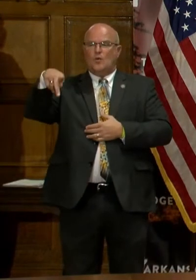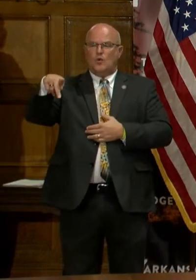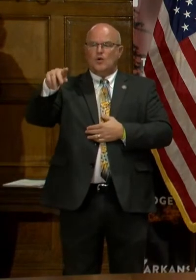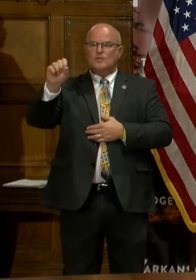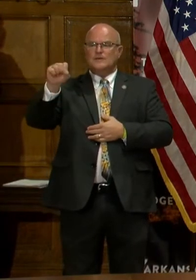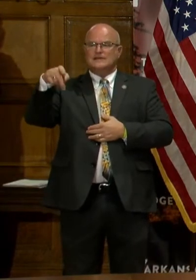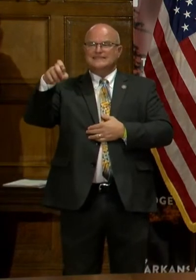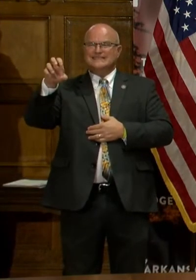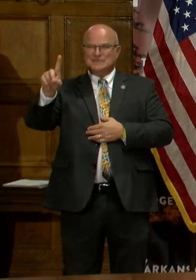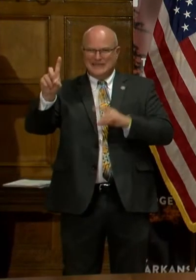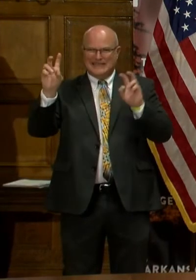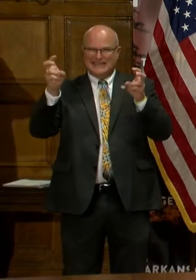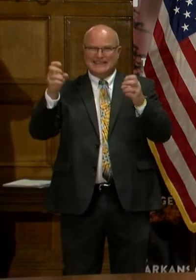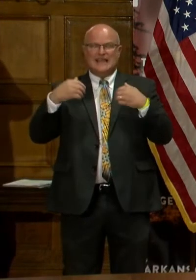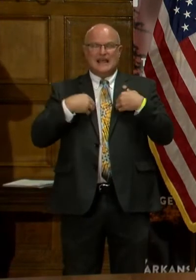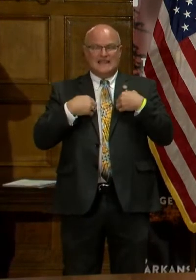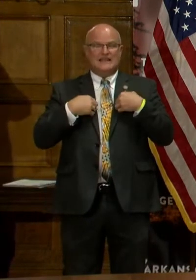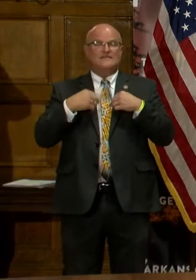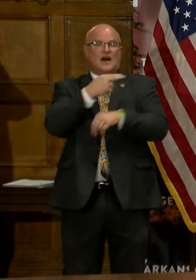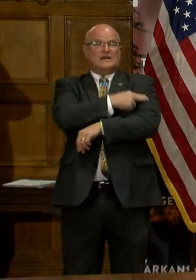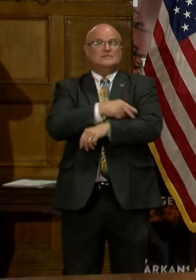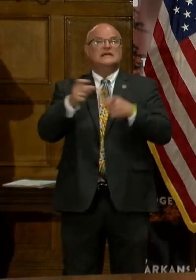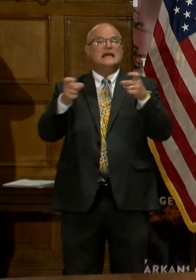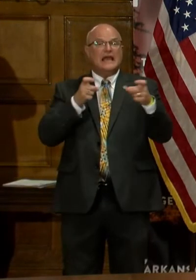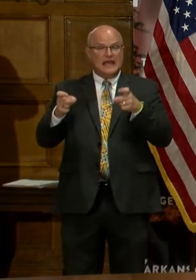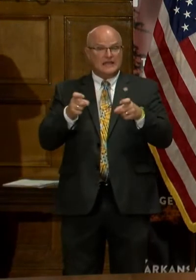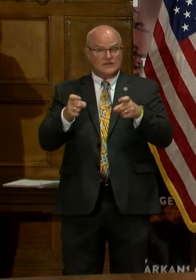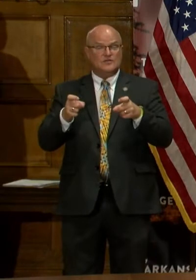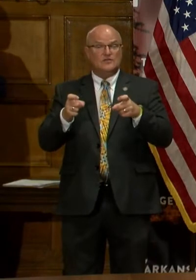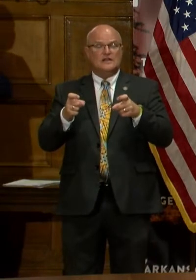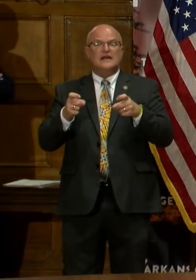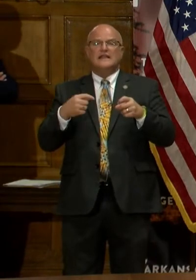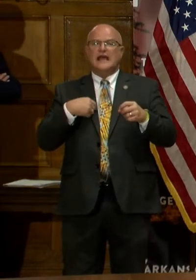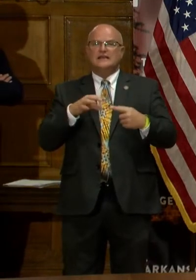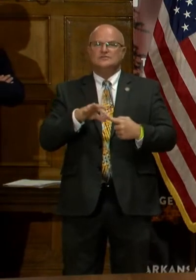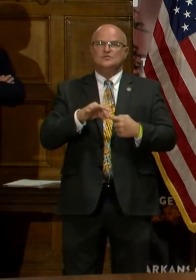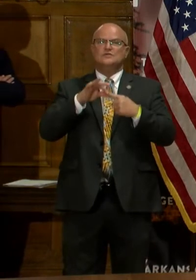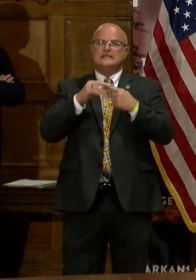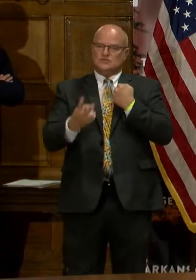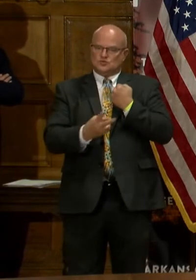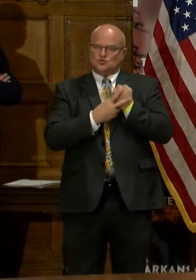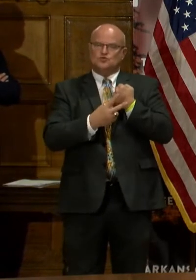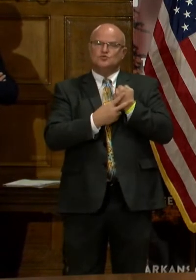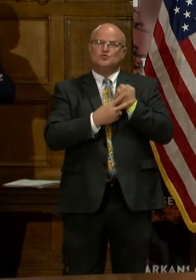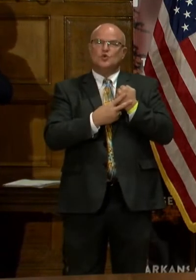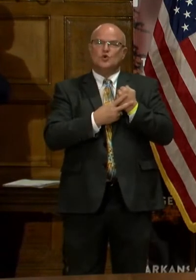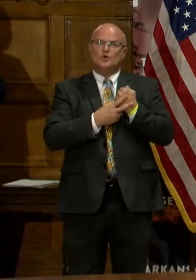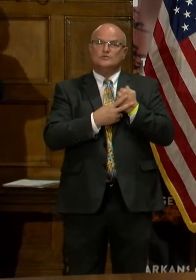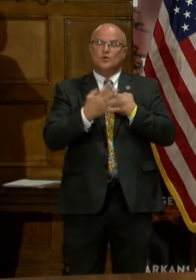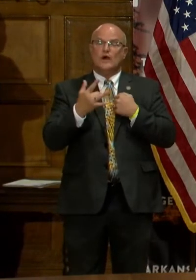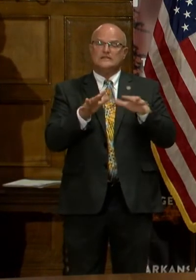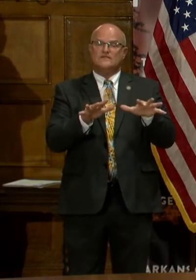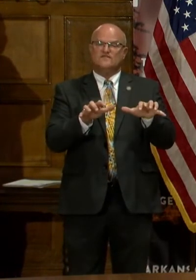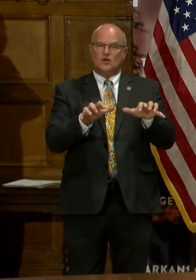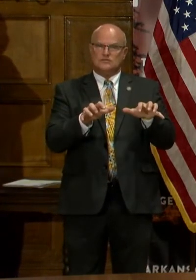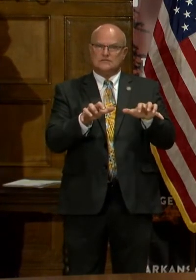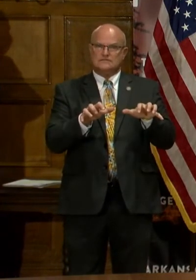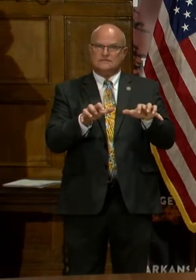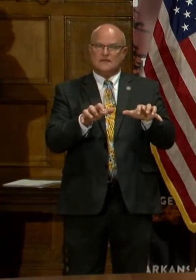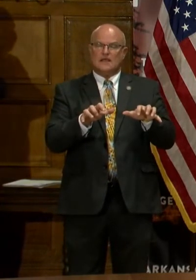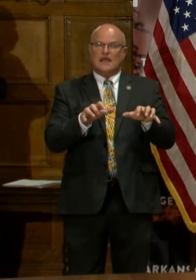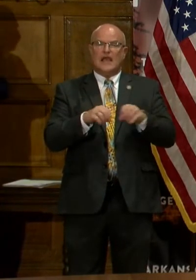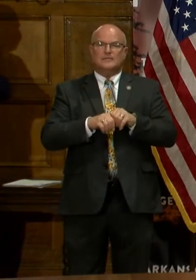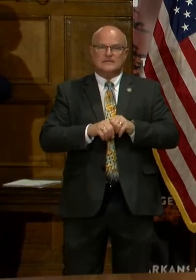list of hospitals that can handle the vaccine. It has unique storage characteristics because it is frozen, and it